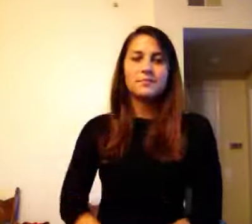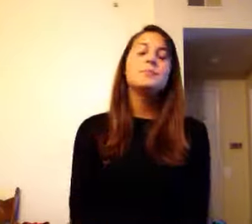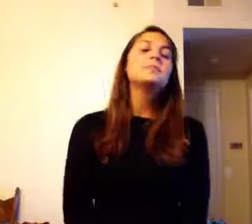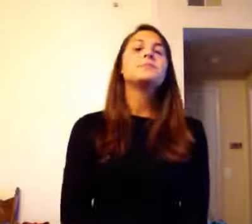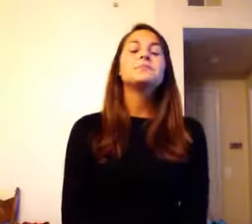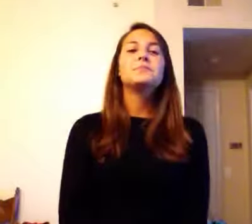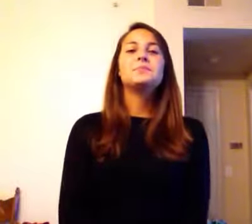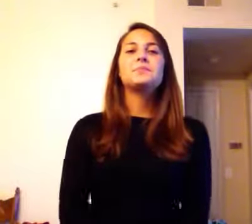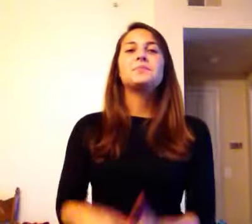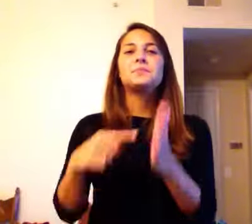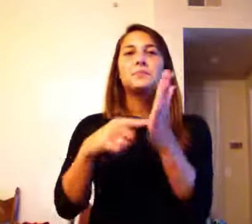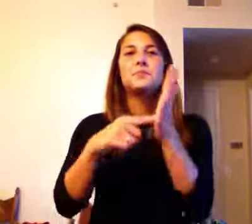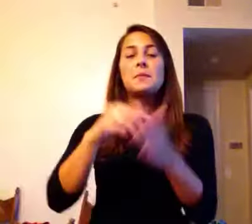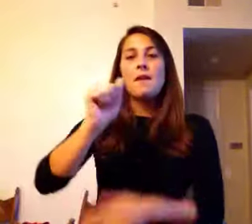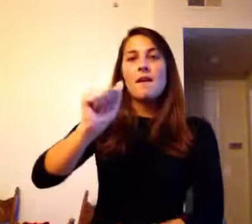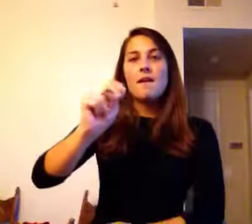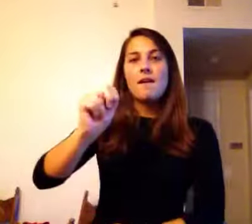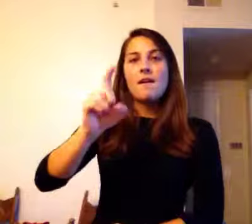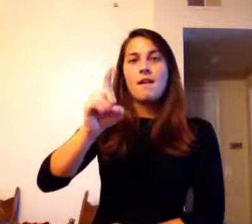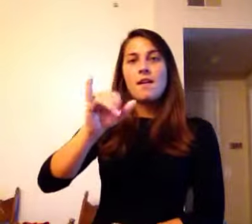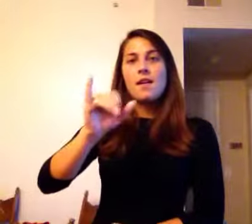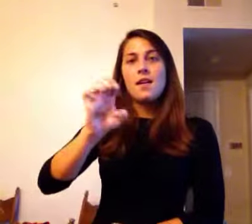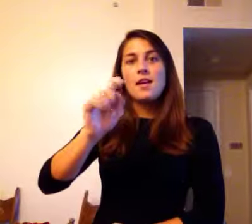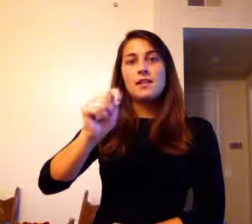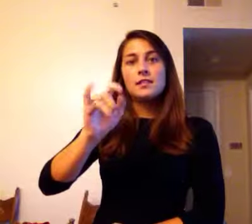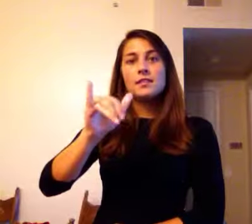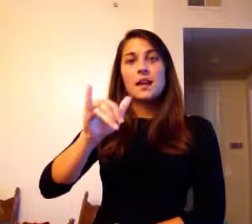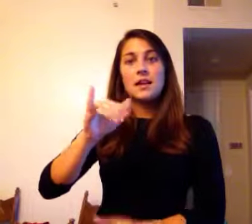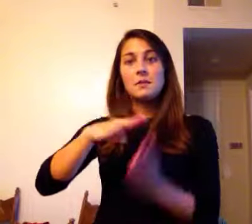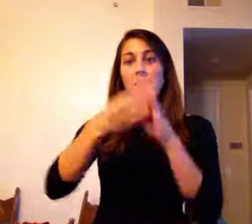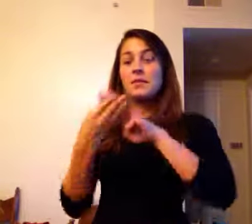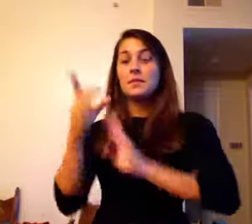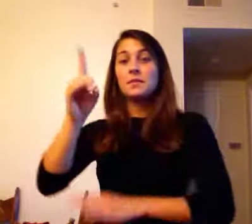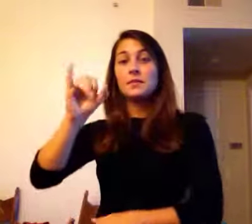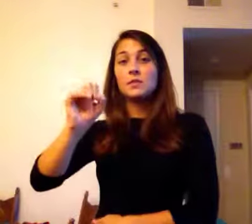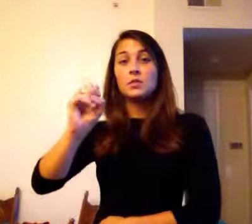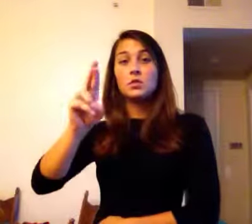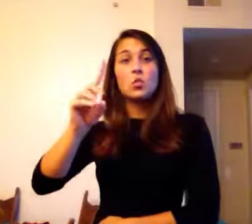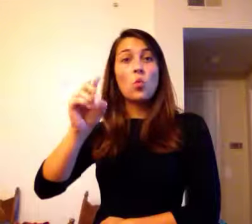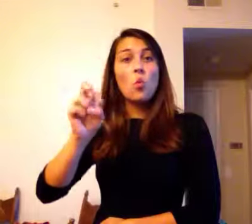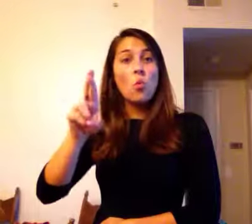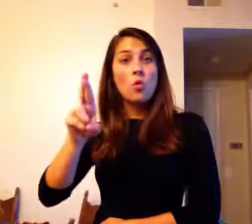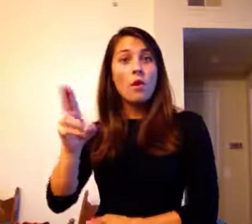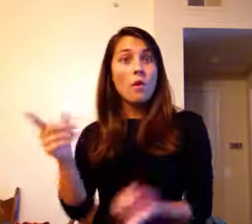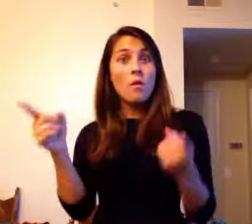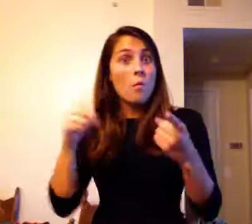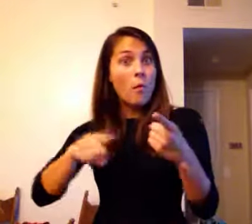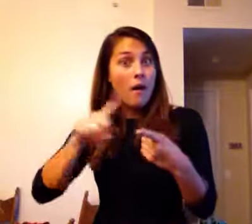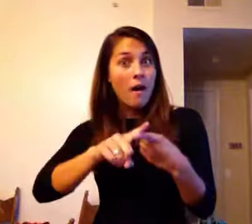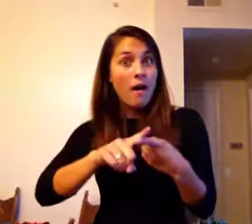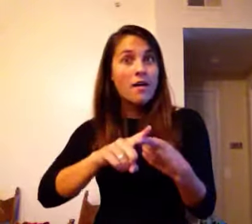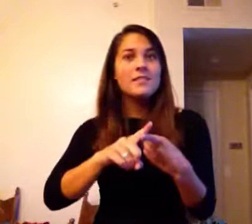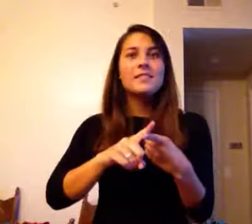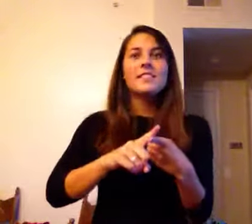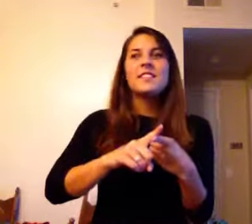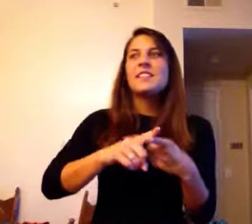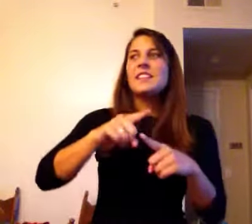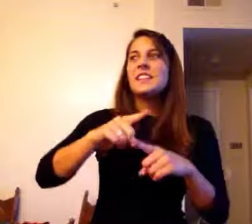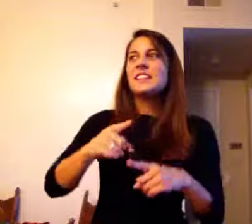it seems excessive compared to relevant cultural norms. Still, other psychologists study personality traits,